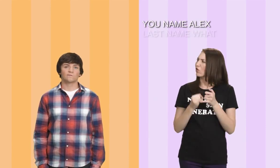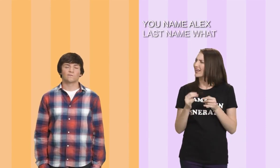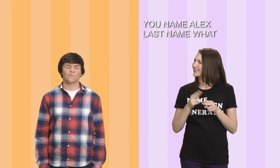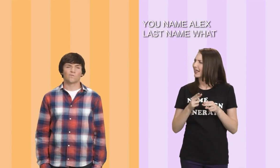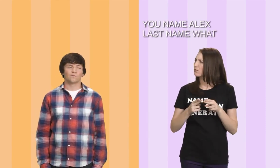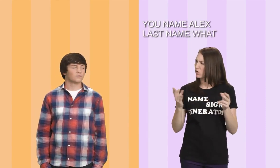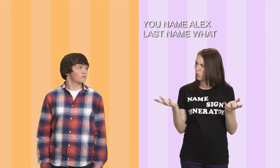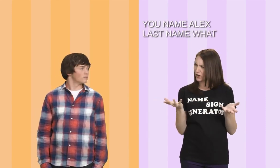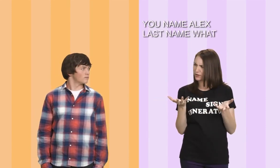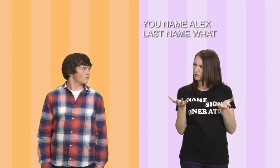Last name, what?